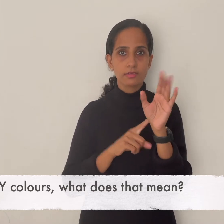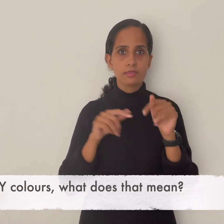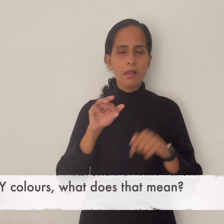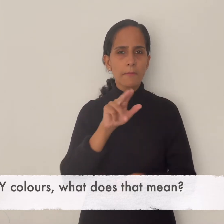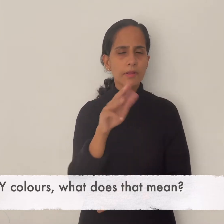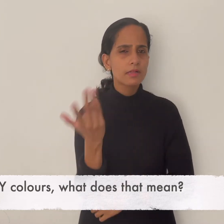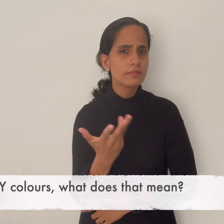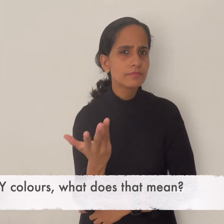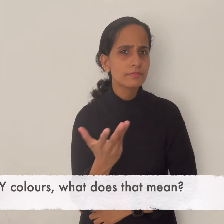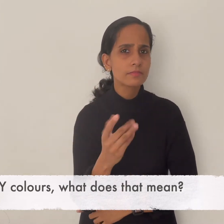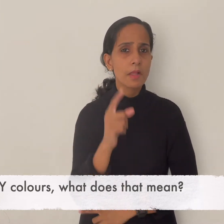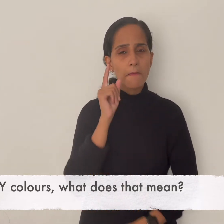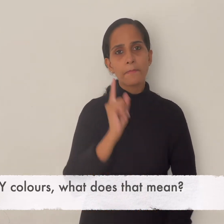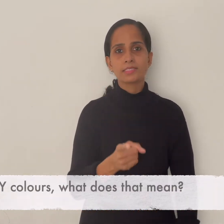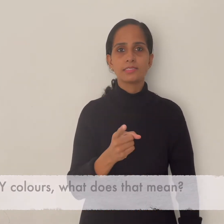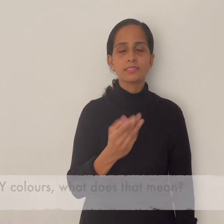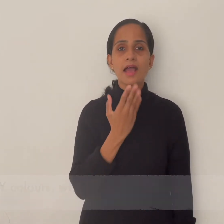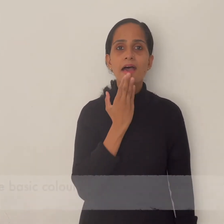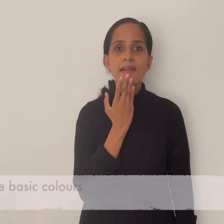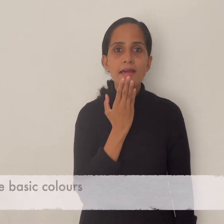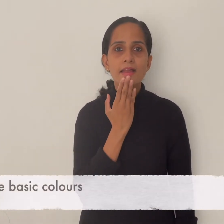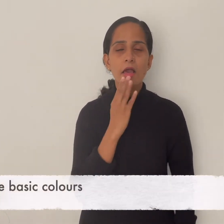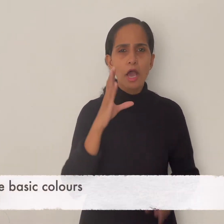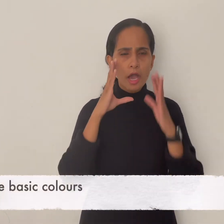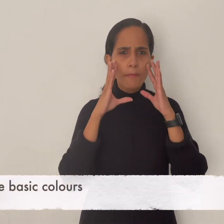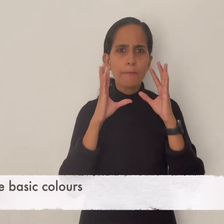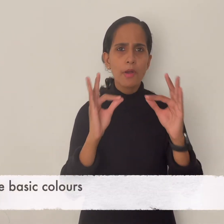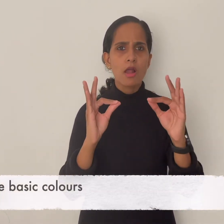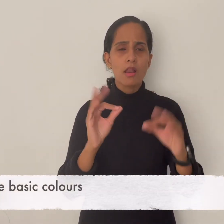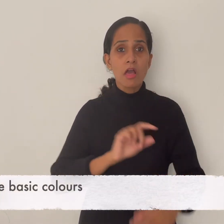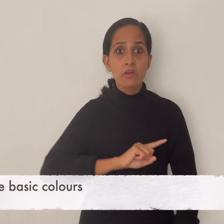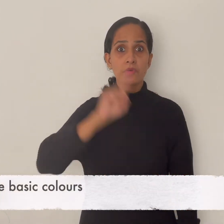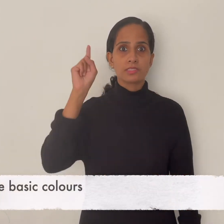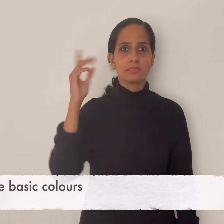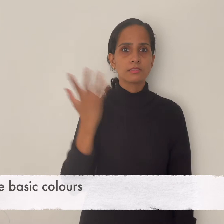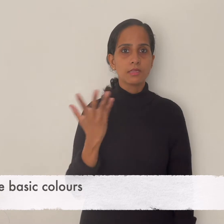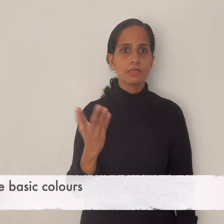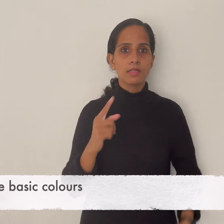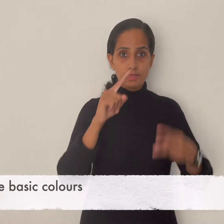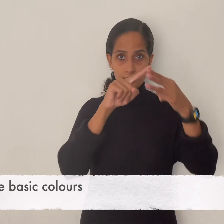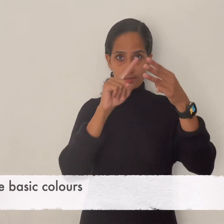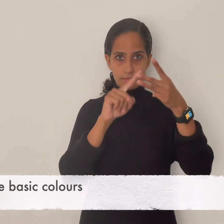What does that mean? They are the basic colors.